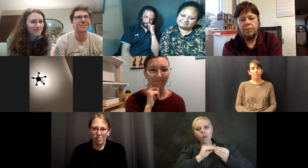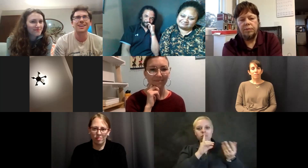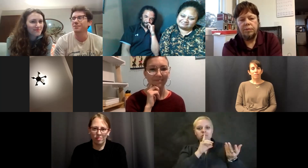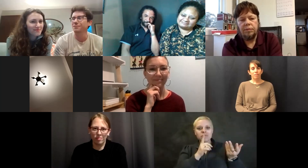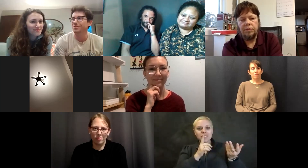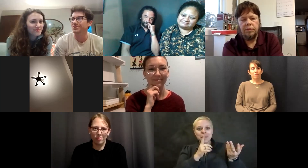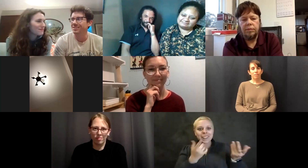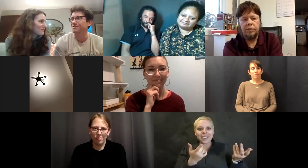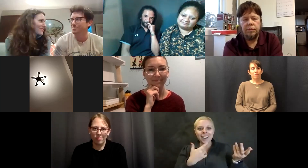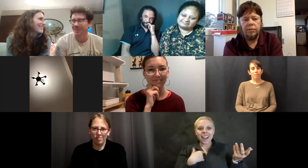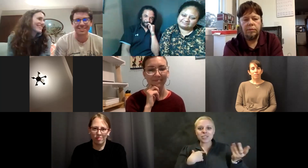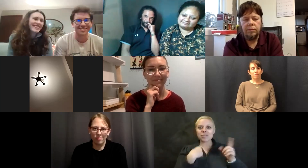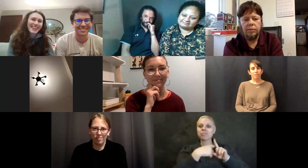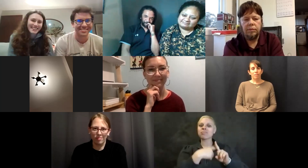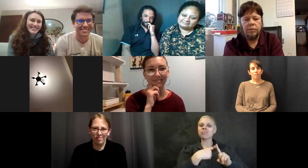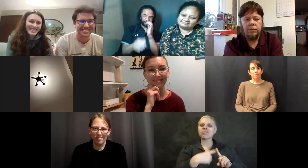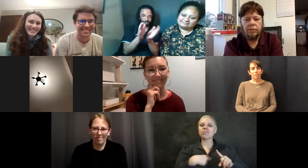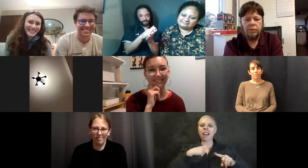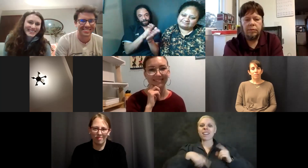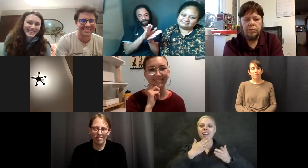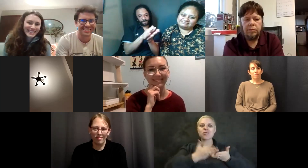can't say enough good stuff about it. Yes.